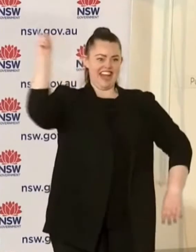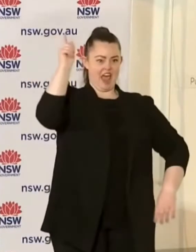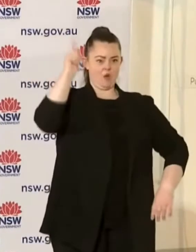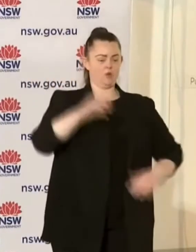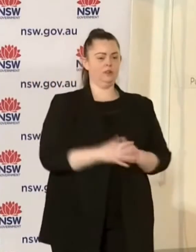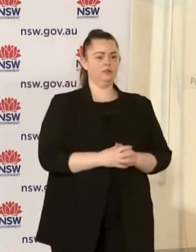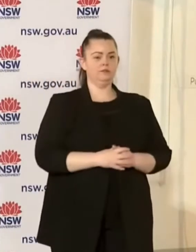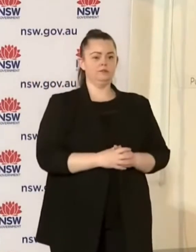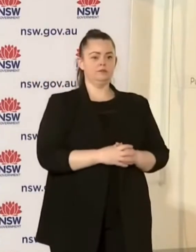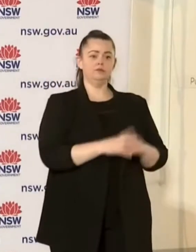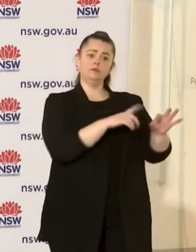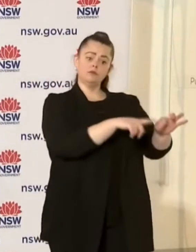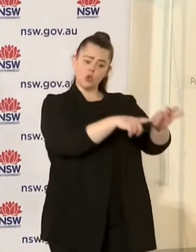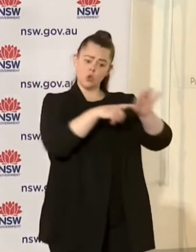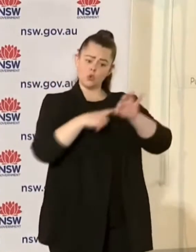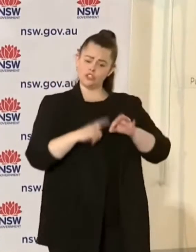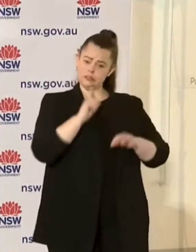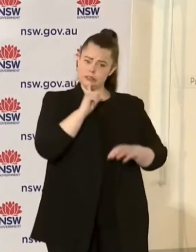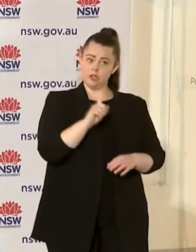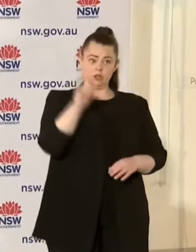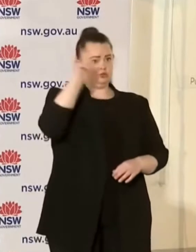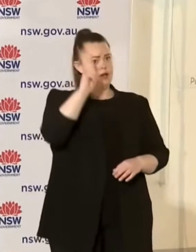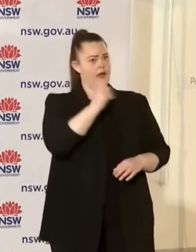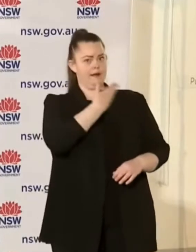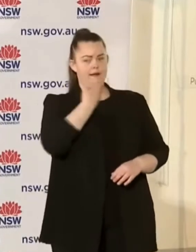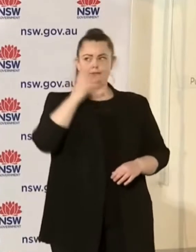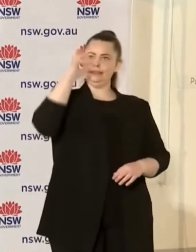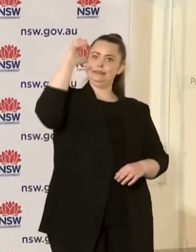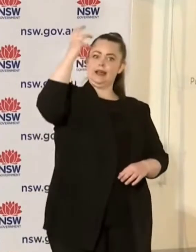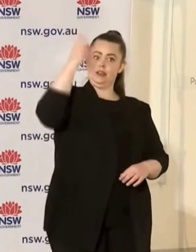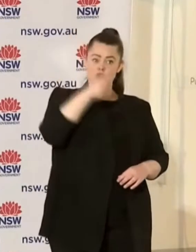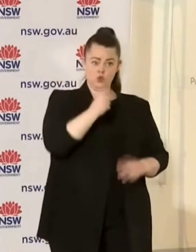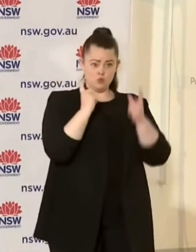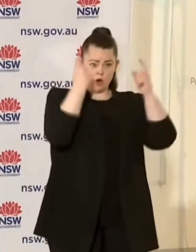day today. Are you concerned about people flocking to the beaches and parks?